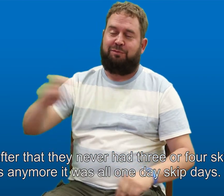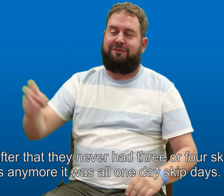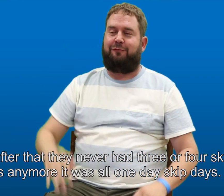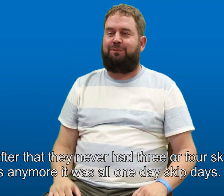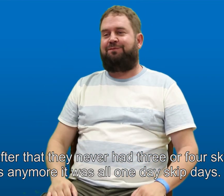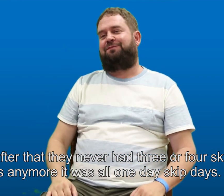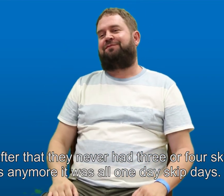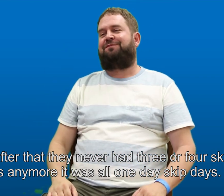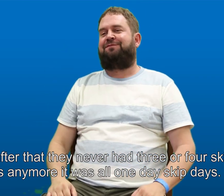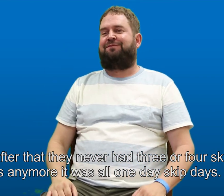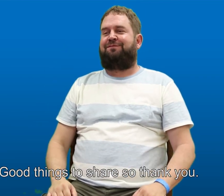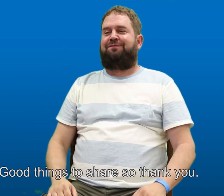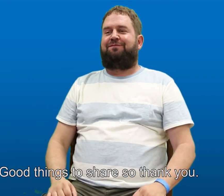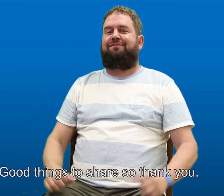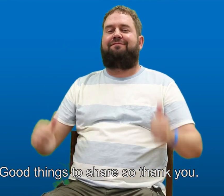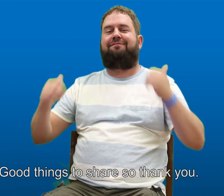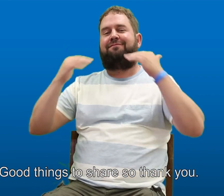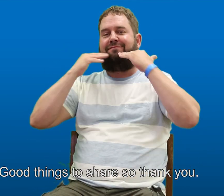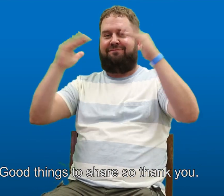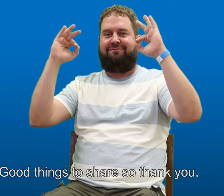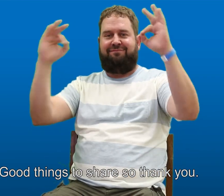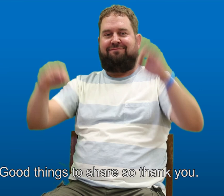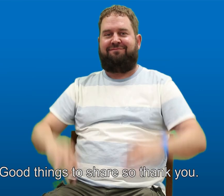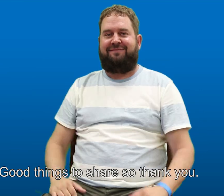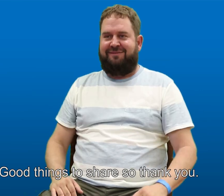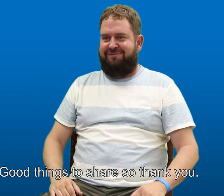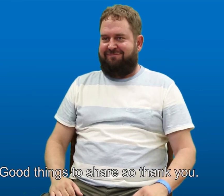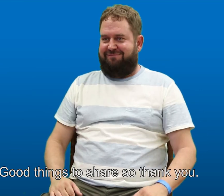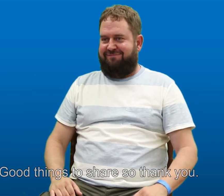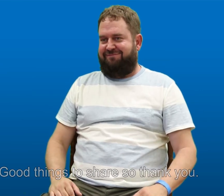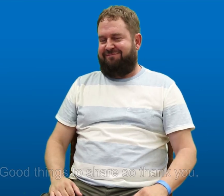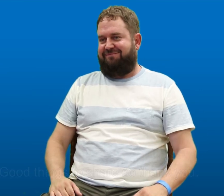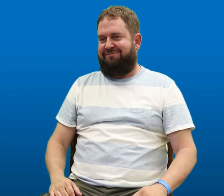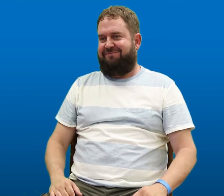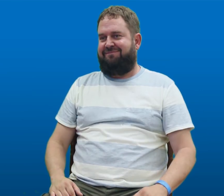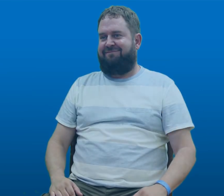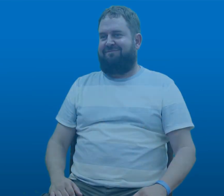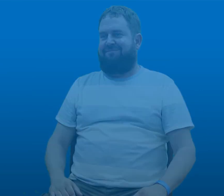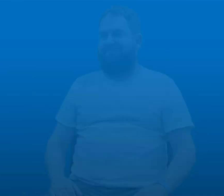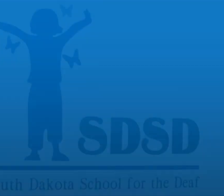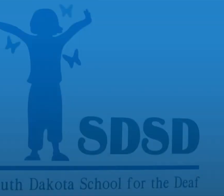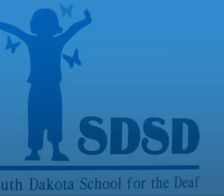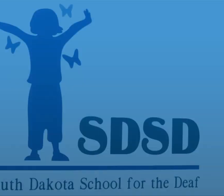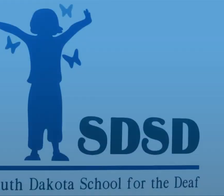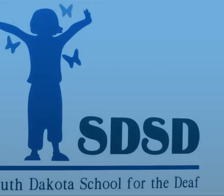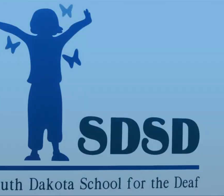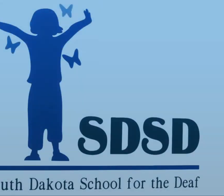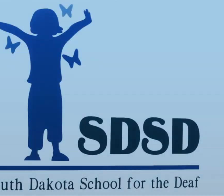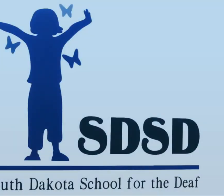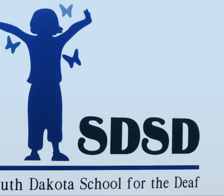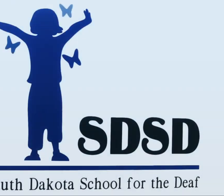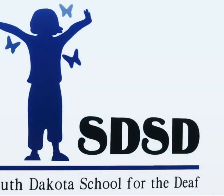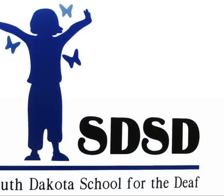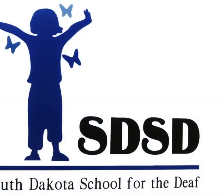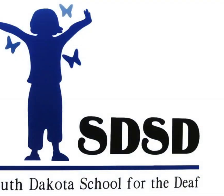three or four days skip days anymore, was all one-day skip days, so. Good things to share, so thank you. . .